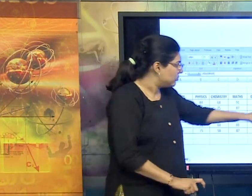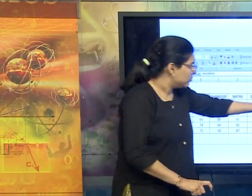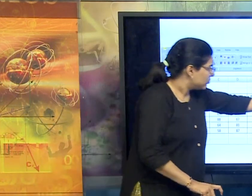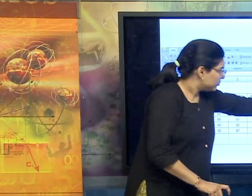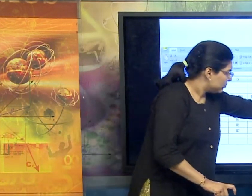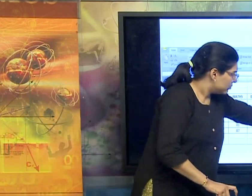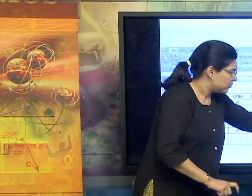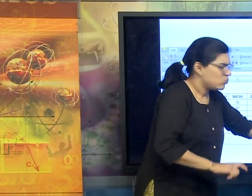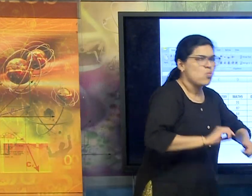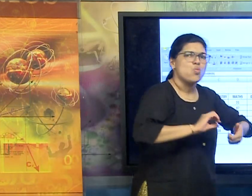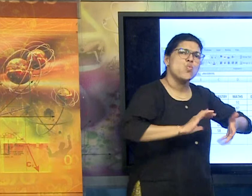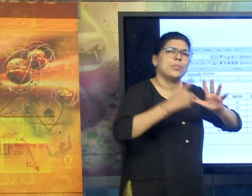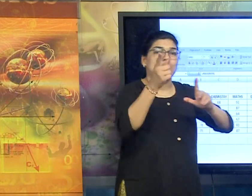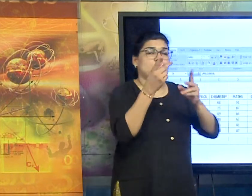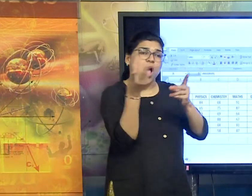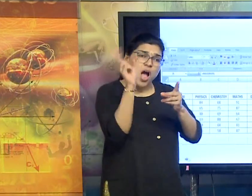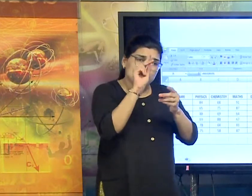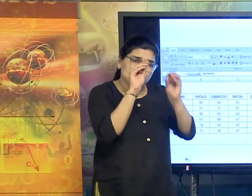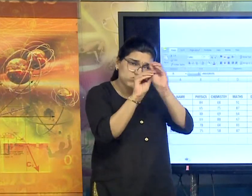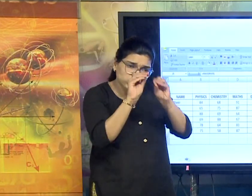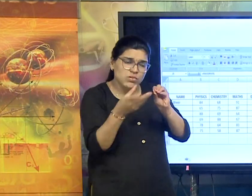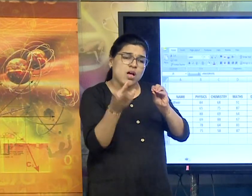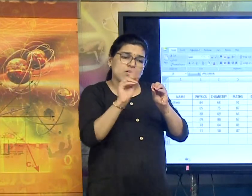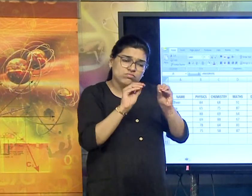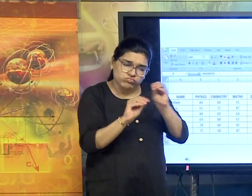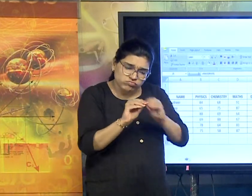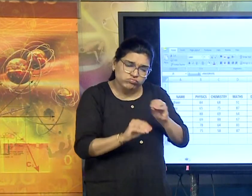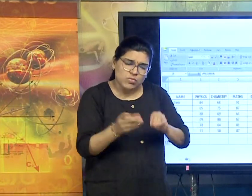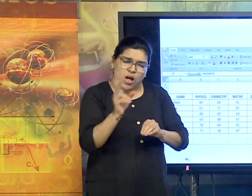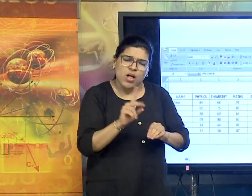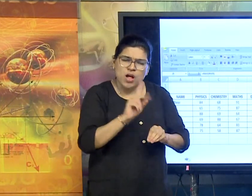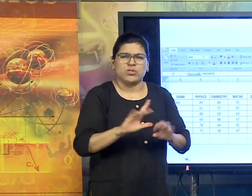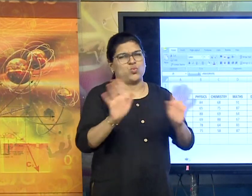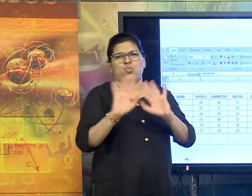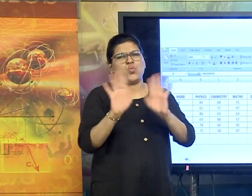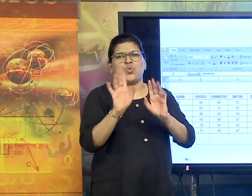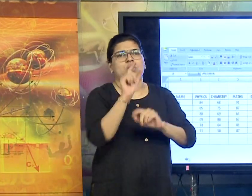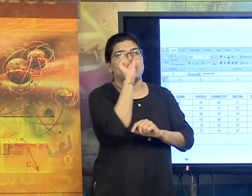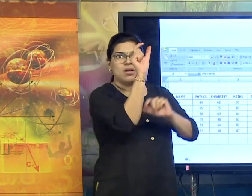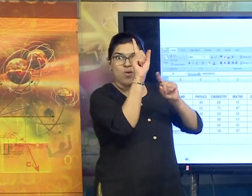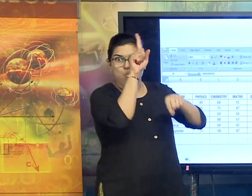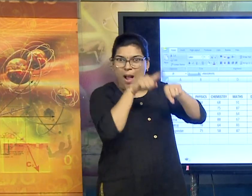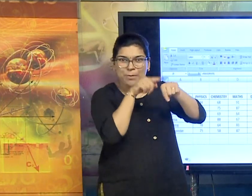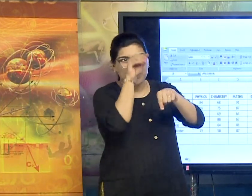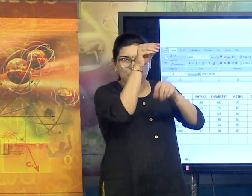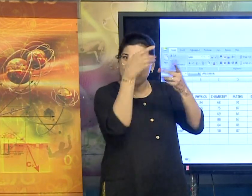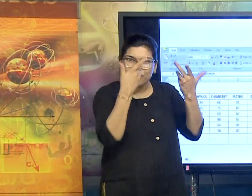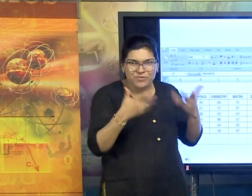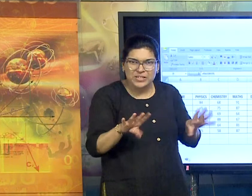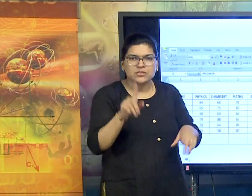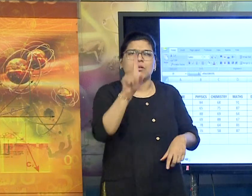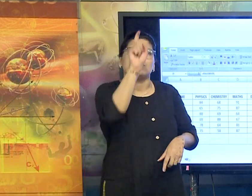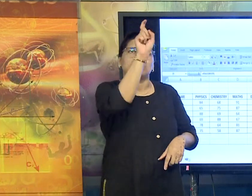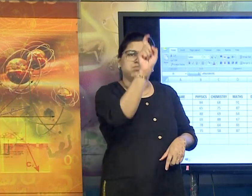Here minimum and maximum are shown, as every time you need not put that formula, it